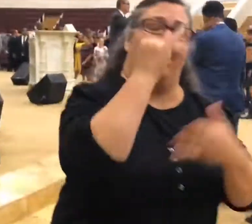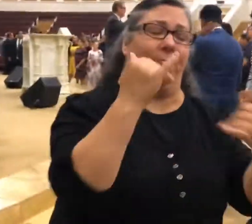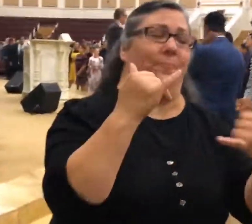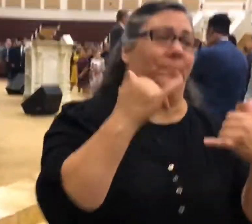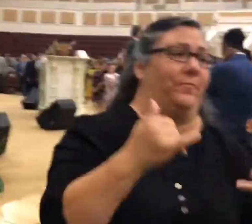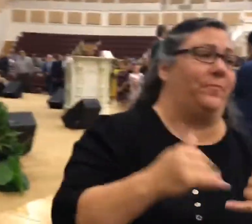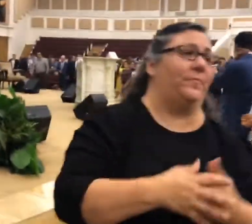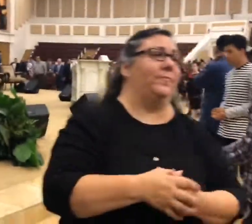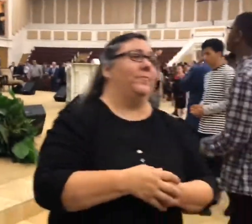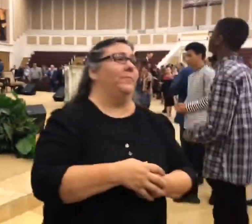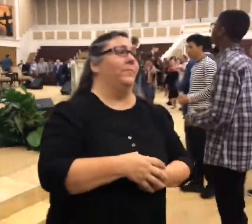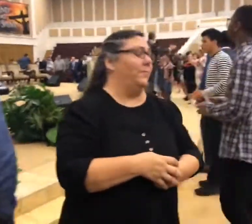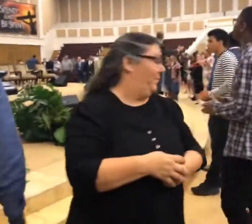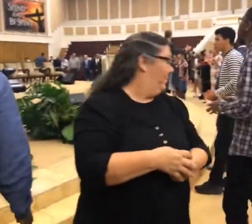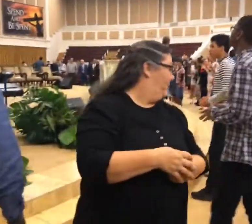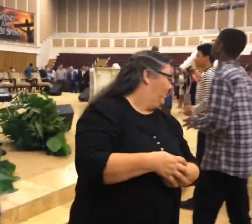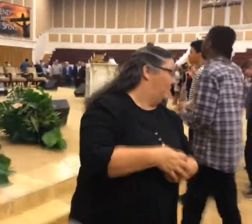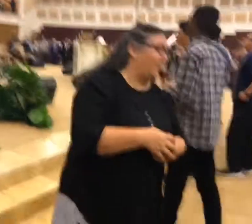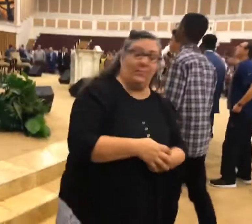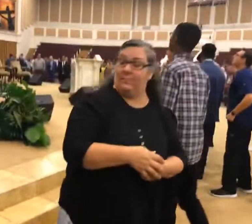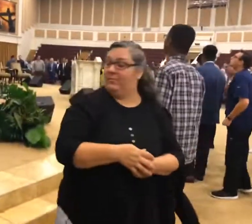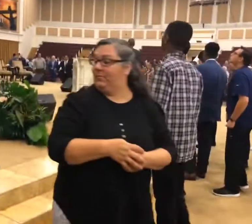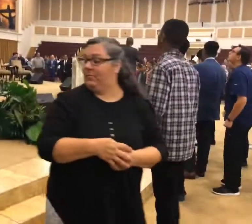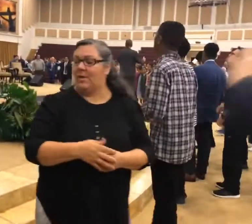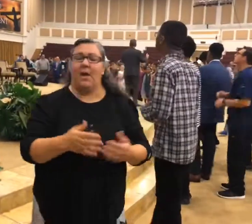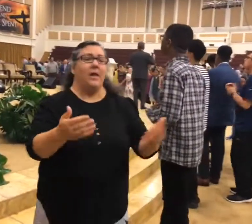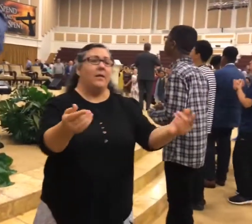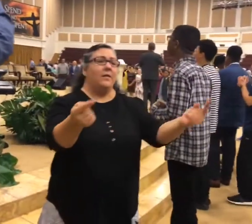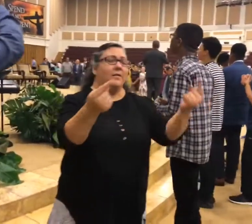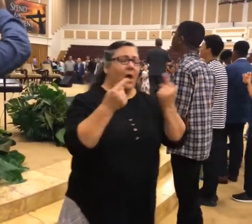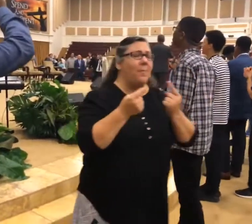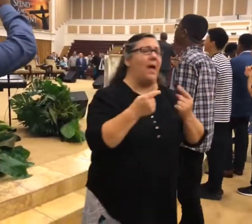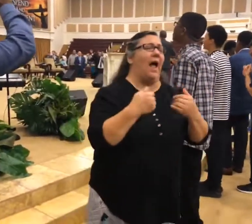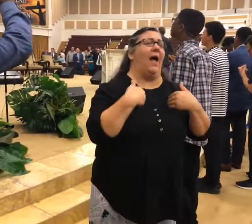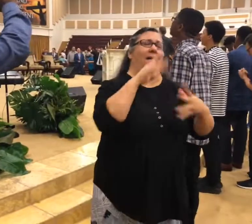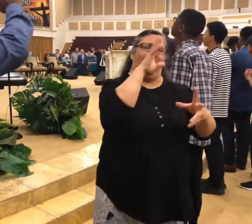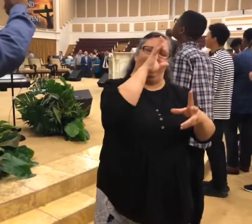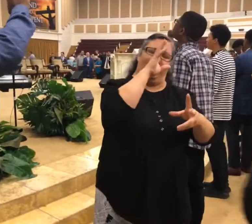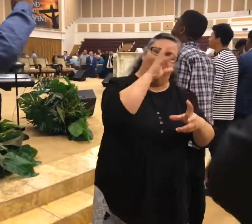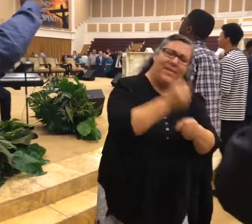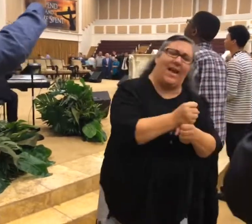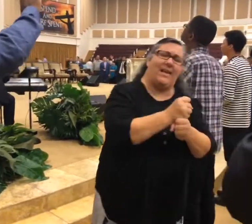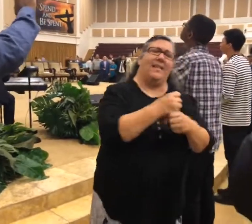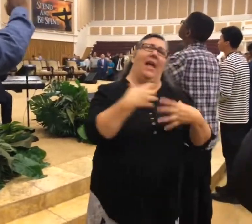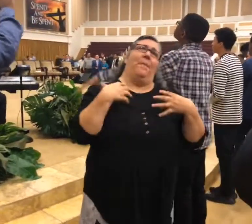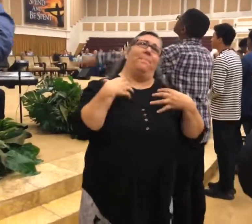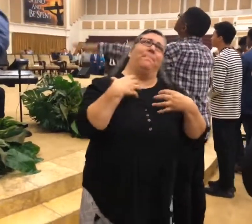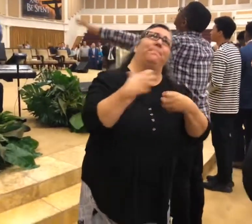Come on, let's come with faith in our heart. Let's come with confidence.